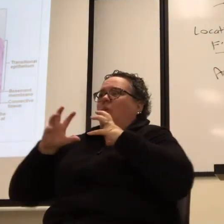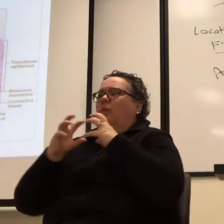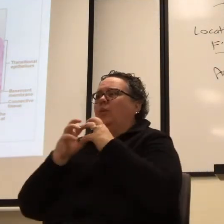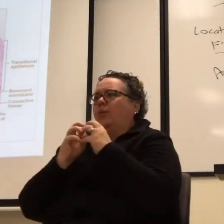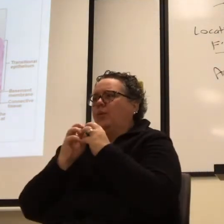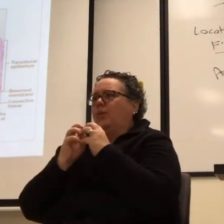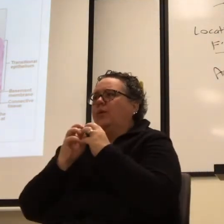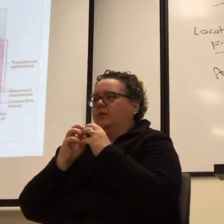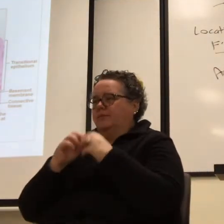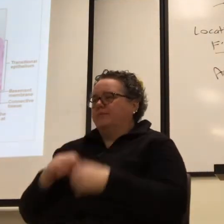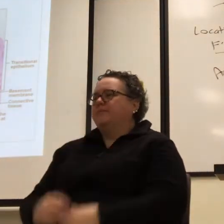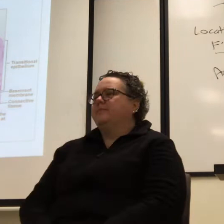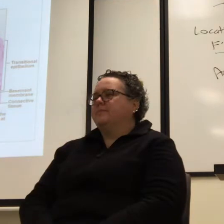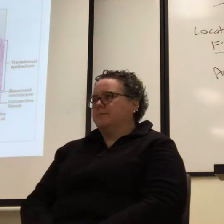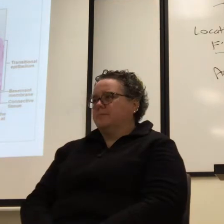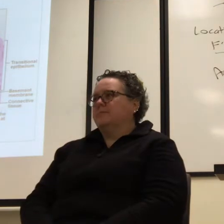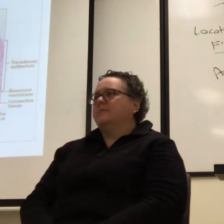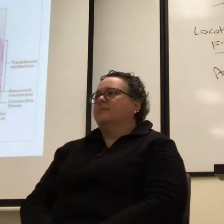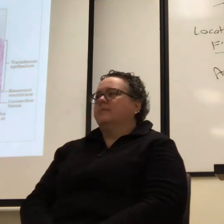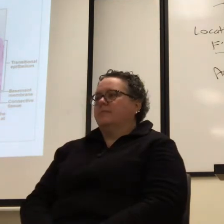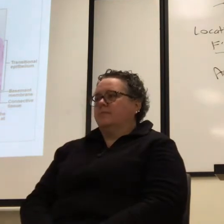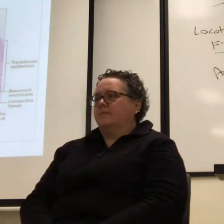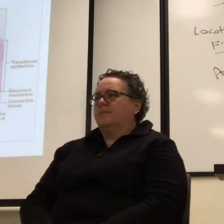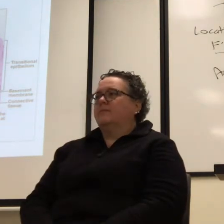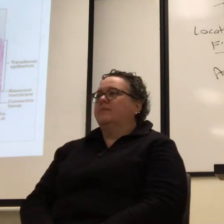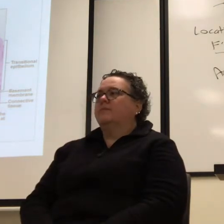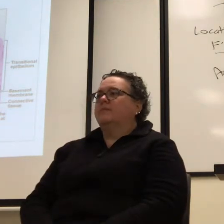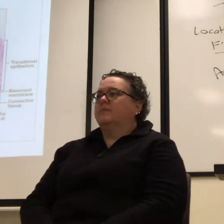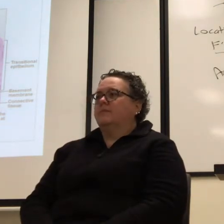Apical cell may be